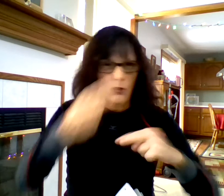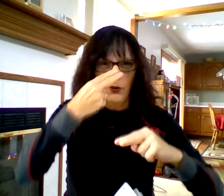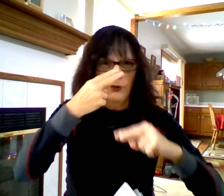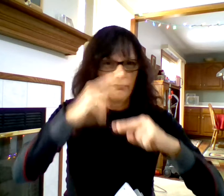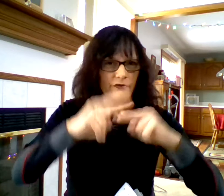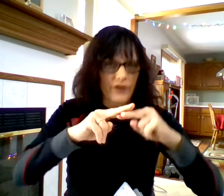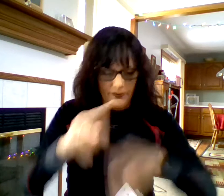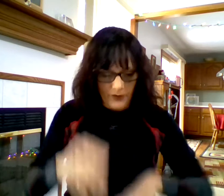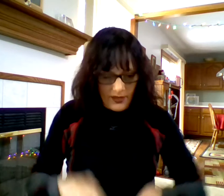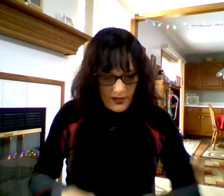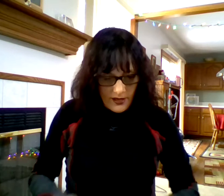so fun.